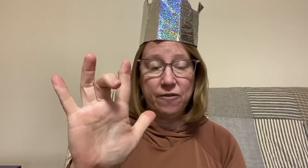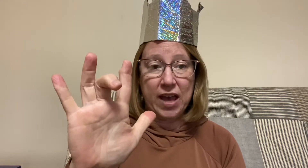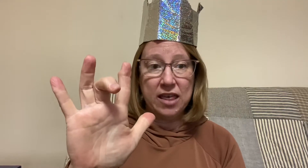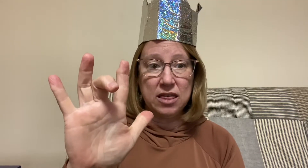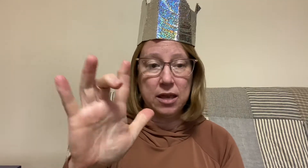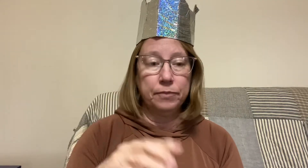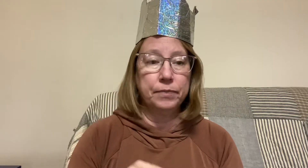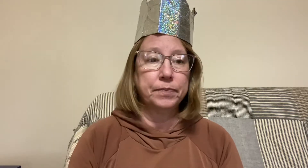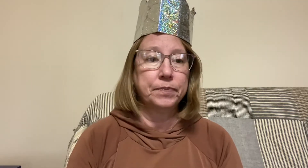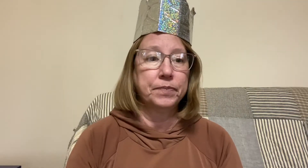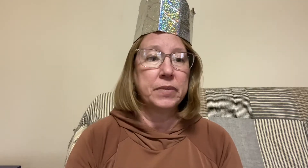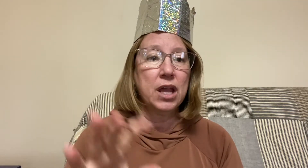25th,